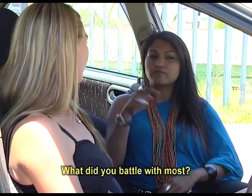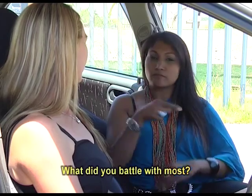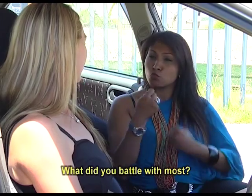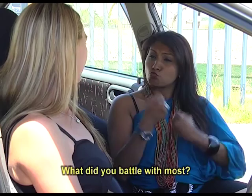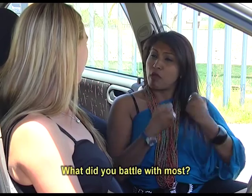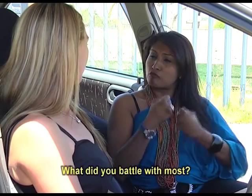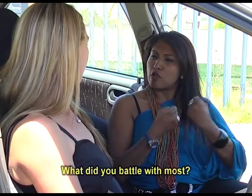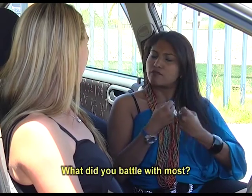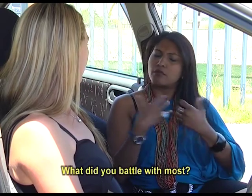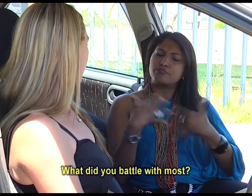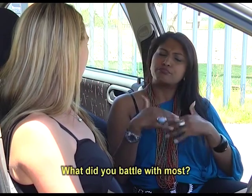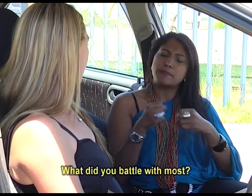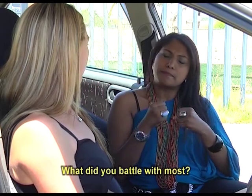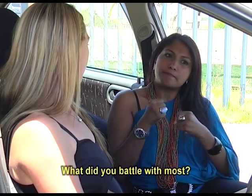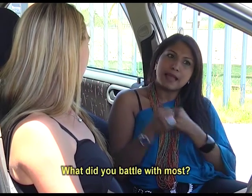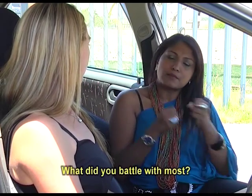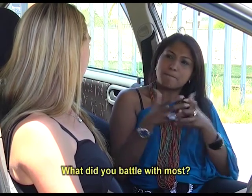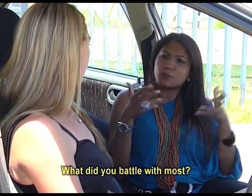What did you battle with most?